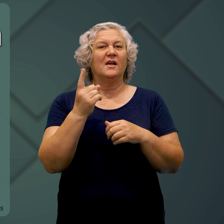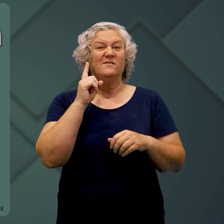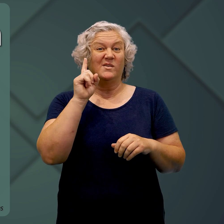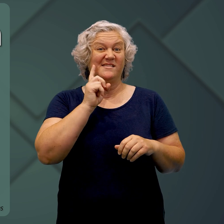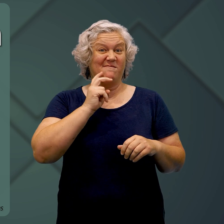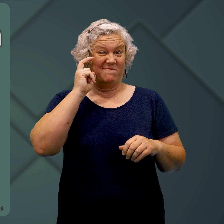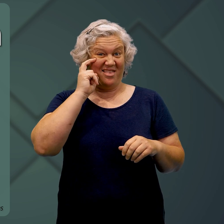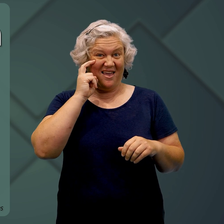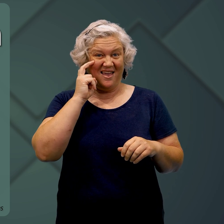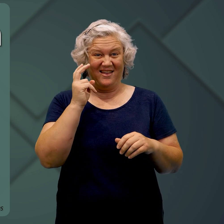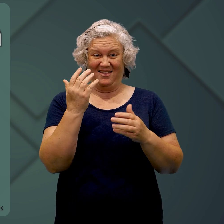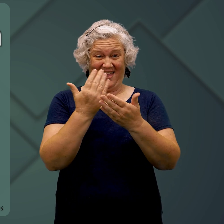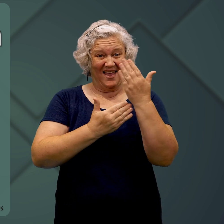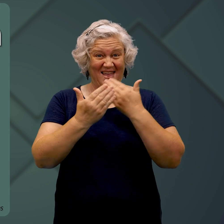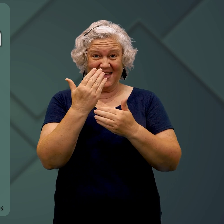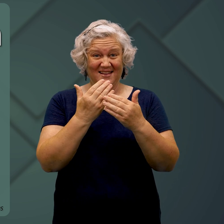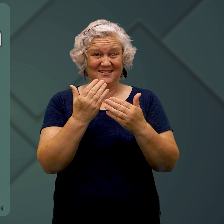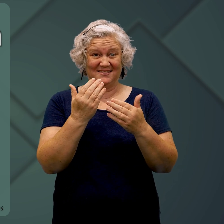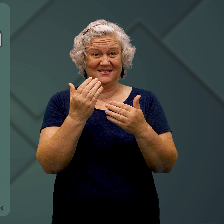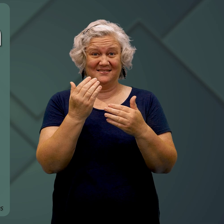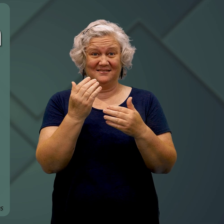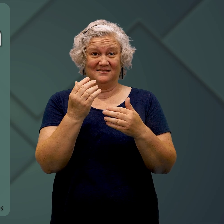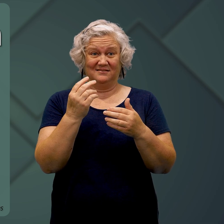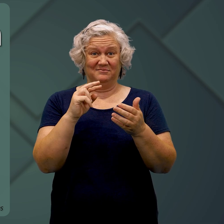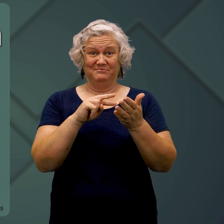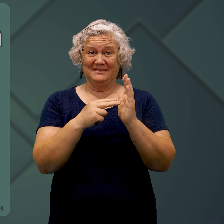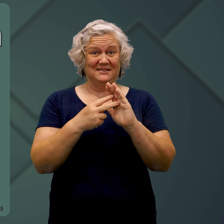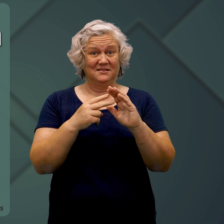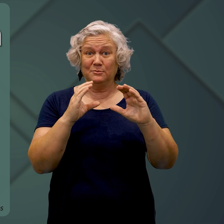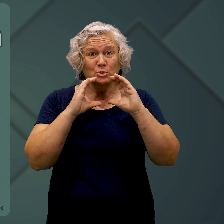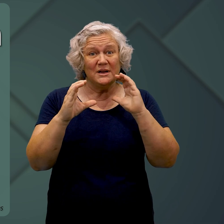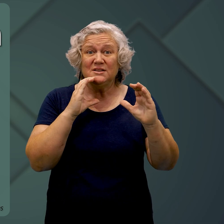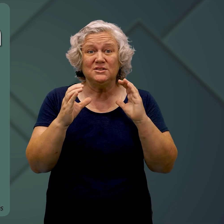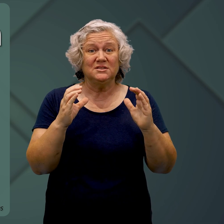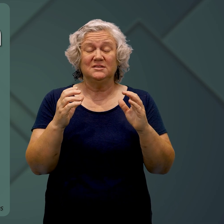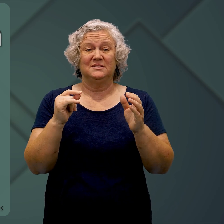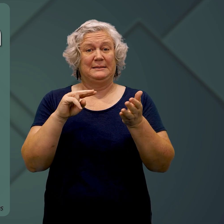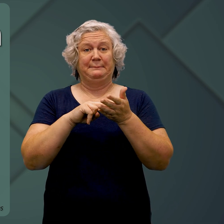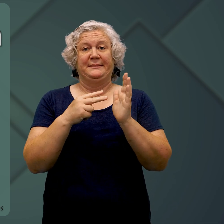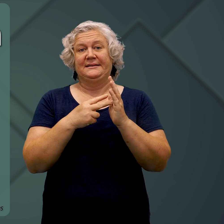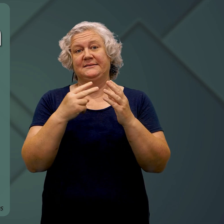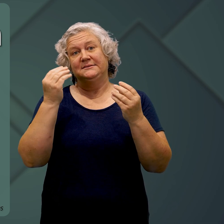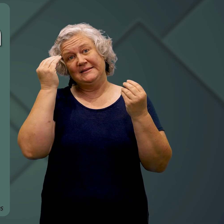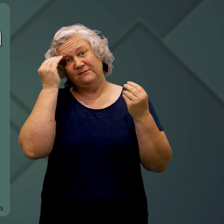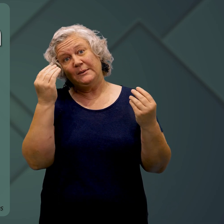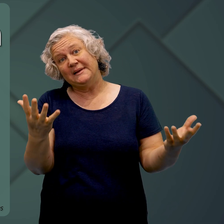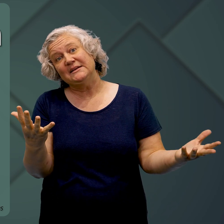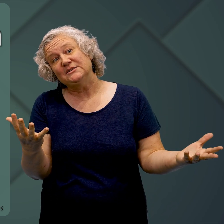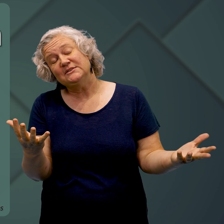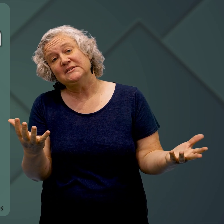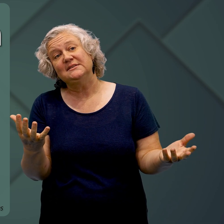For deafblind people, hands means communication. It means